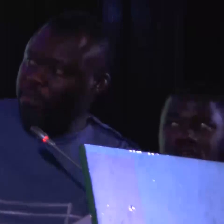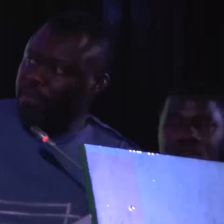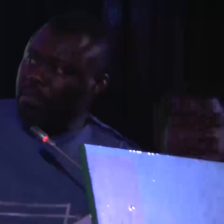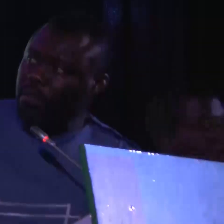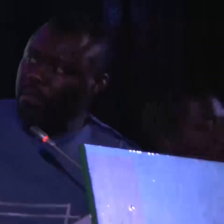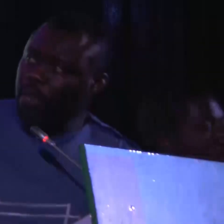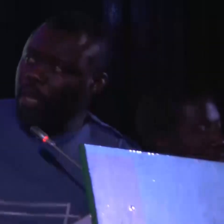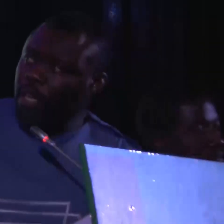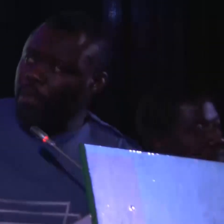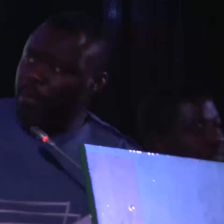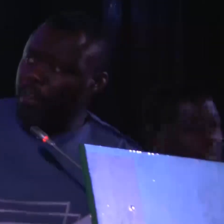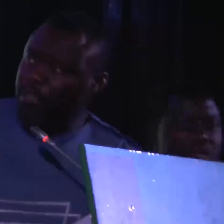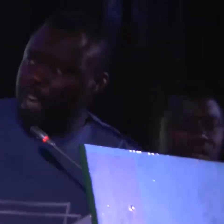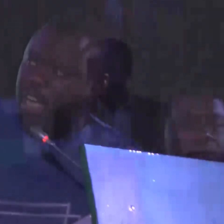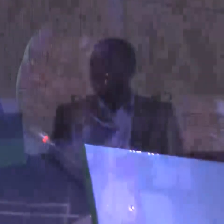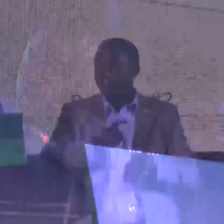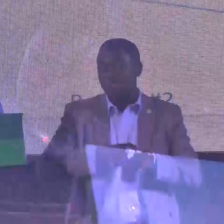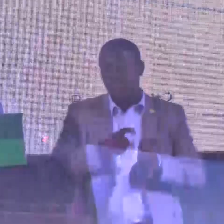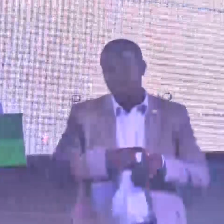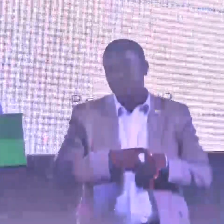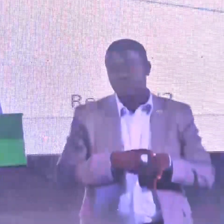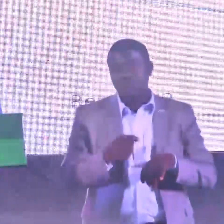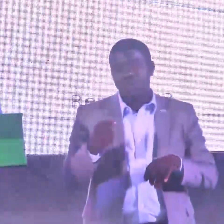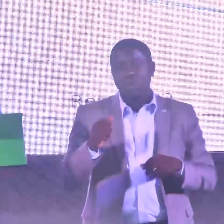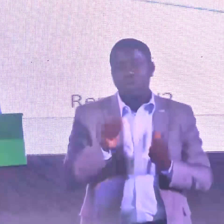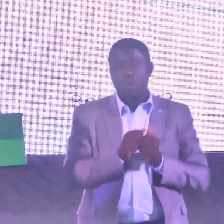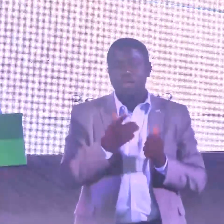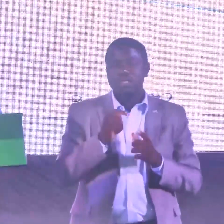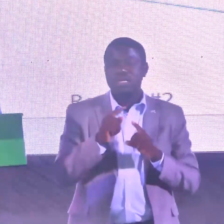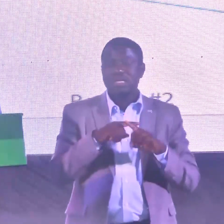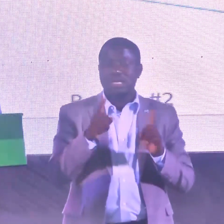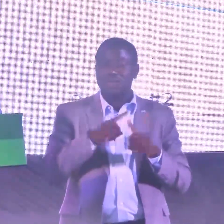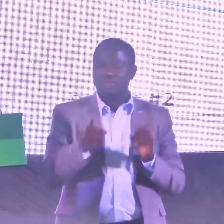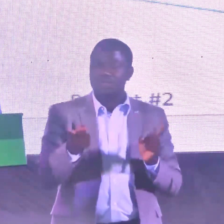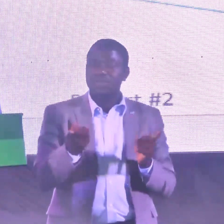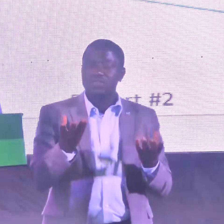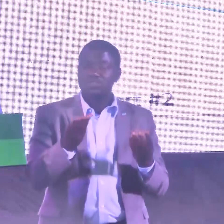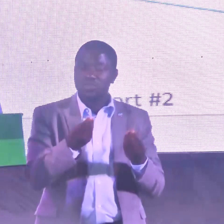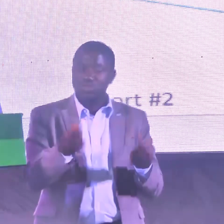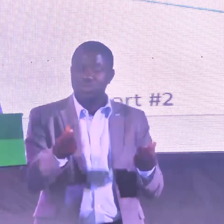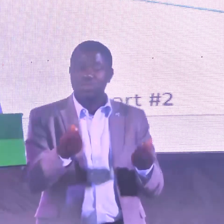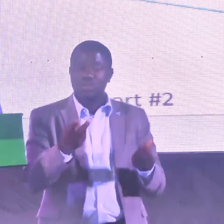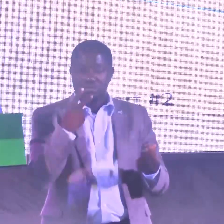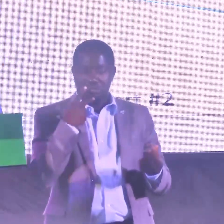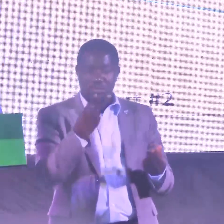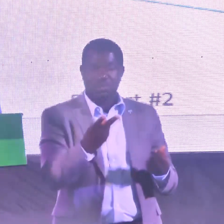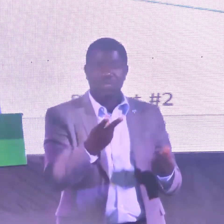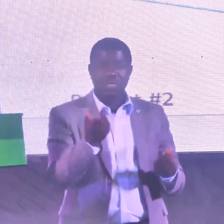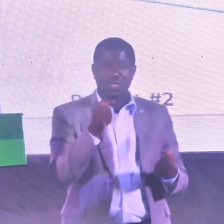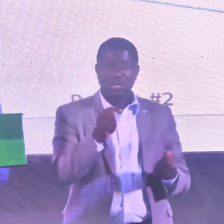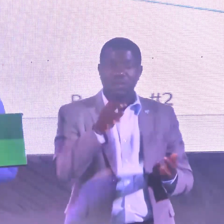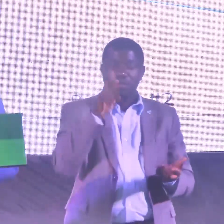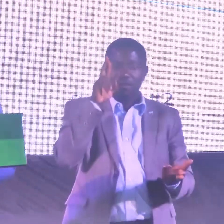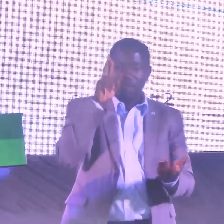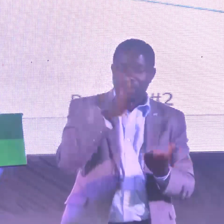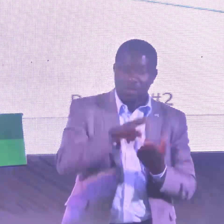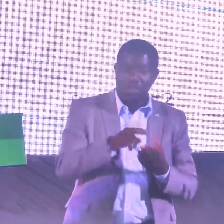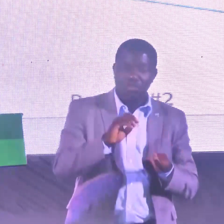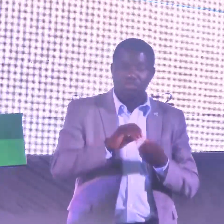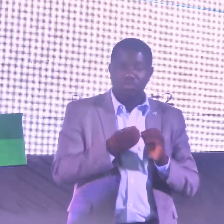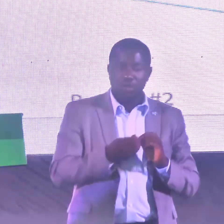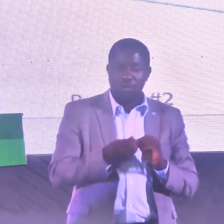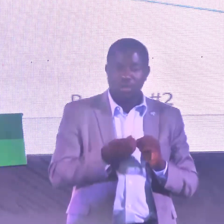the period of time with the different remedy that was employed, you could see the reduction in the number